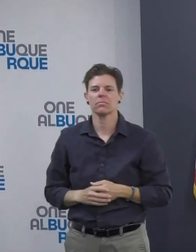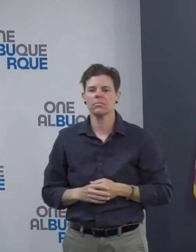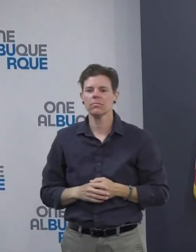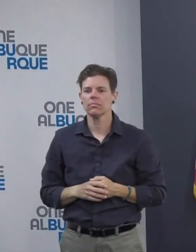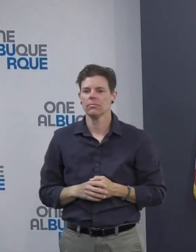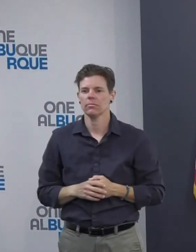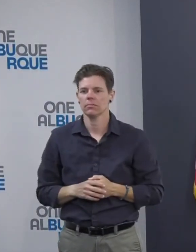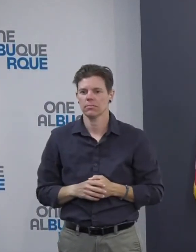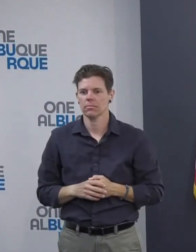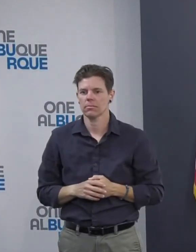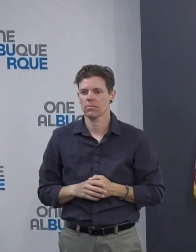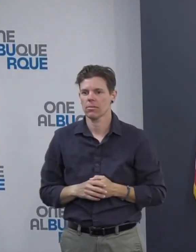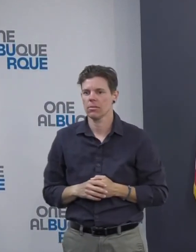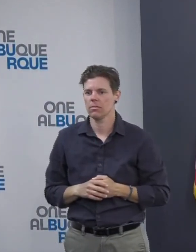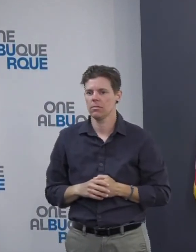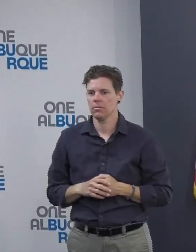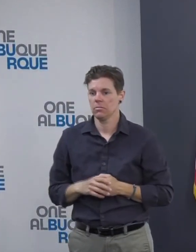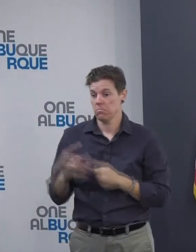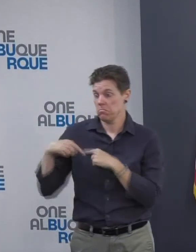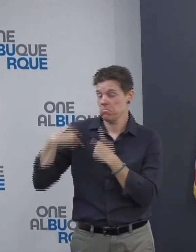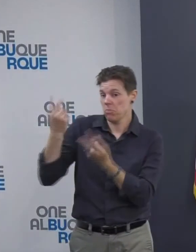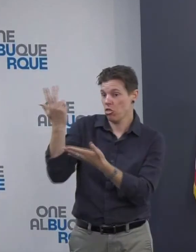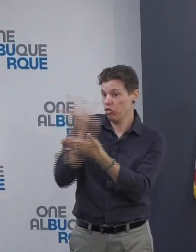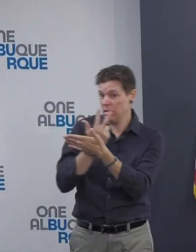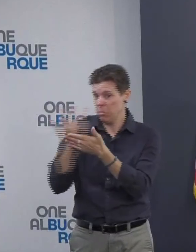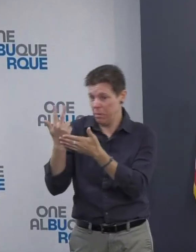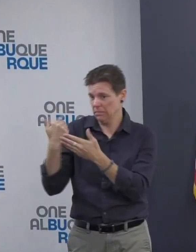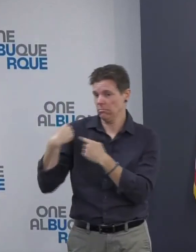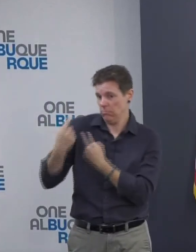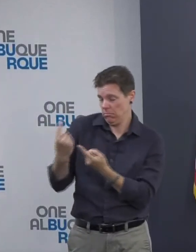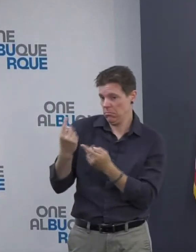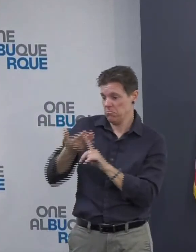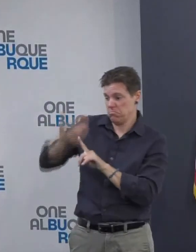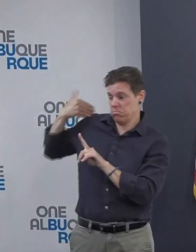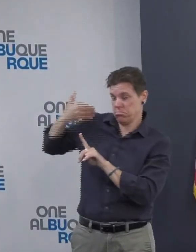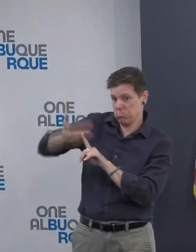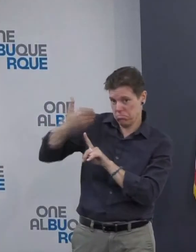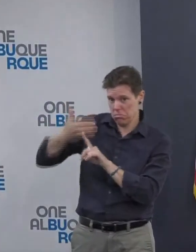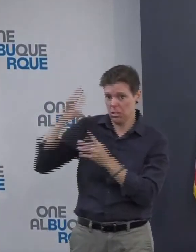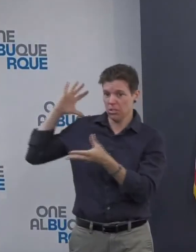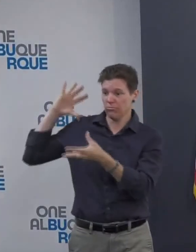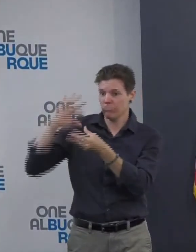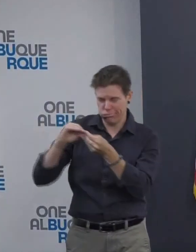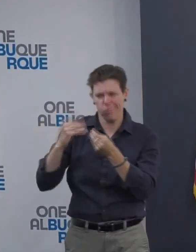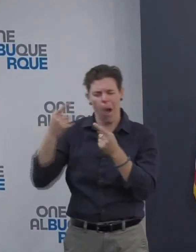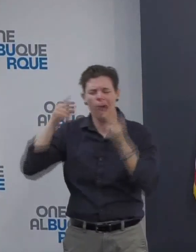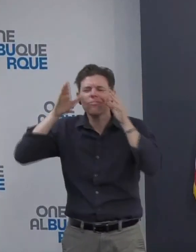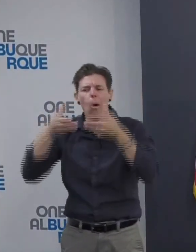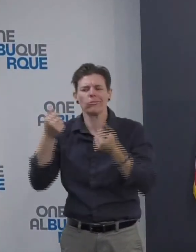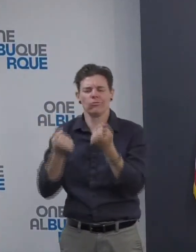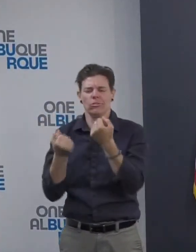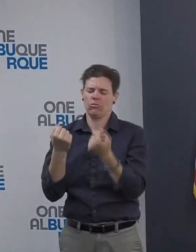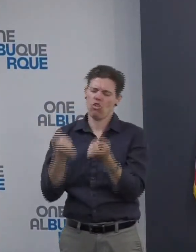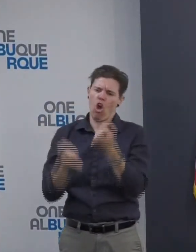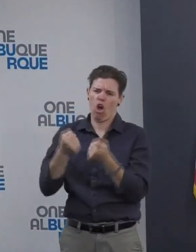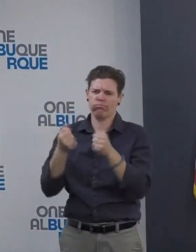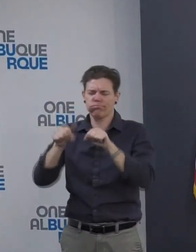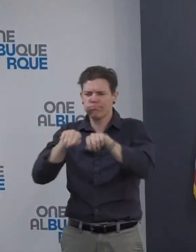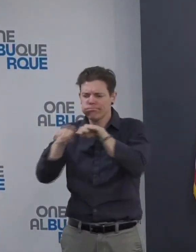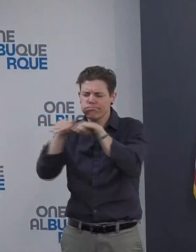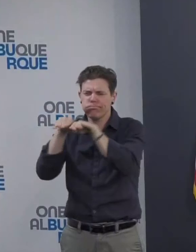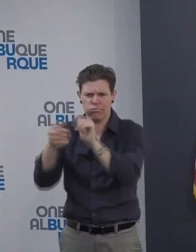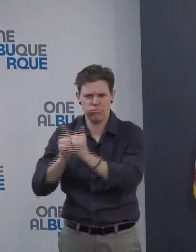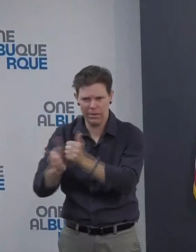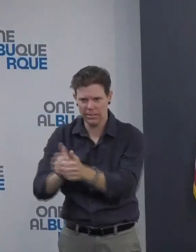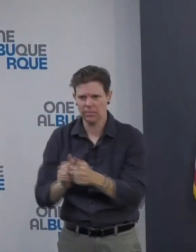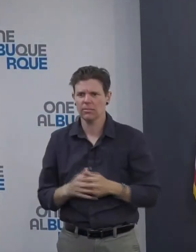street racing issue. And as a reminder, we talked about what it is. A reminder, this is not the sanctioned cruising that we actually work with the